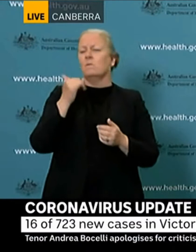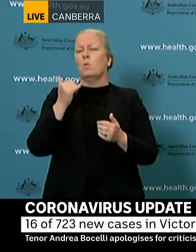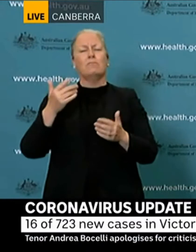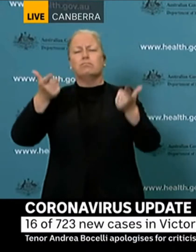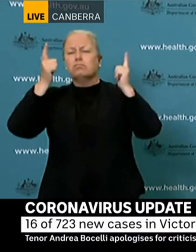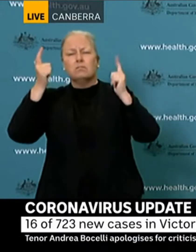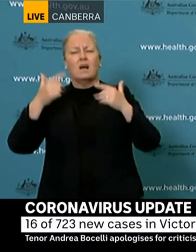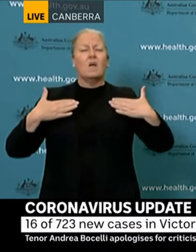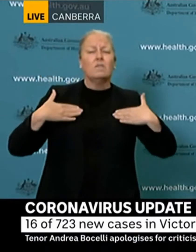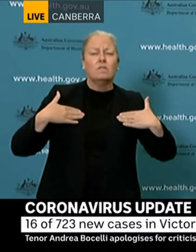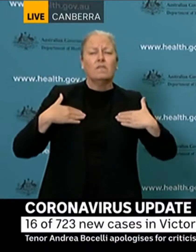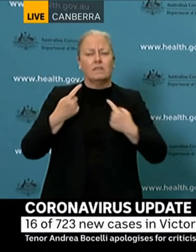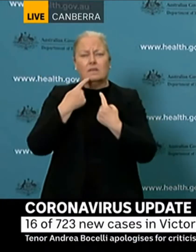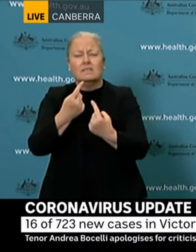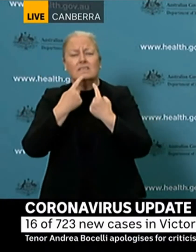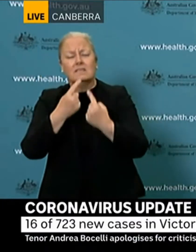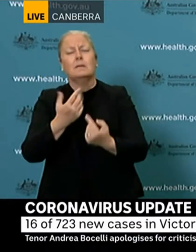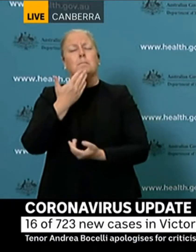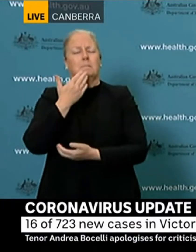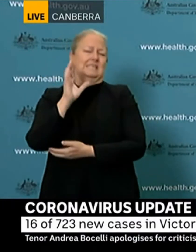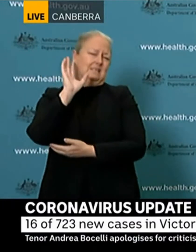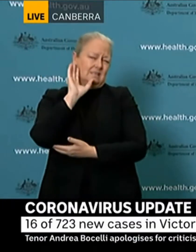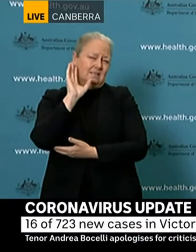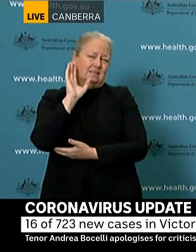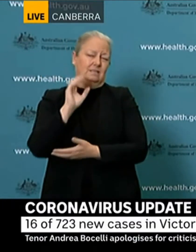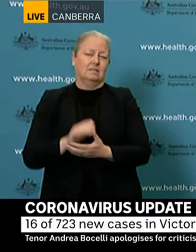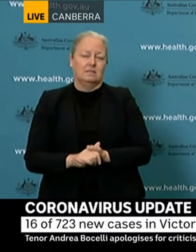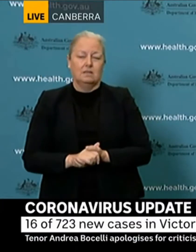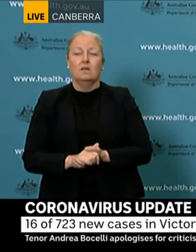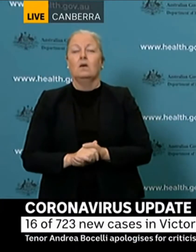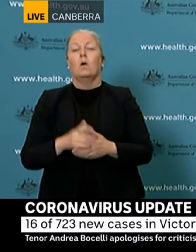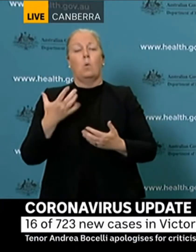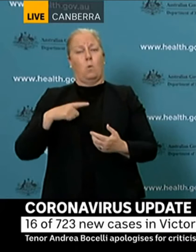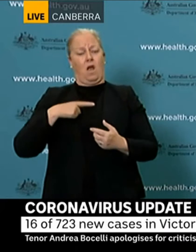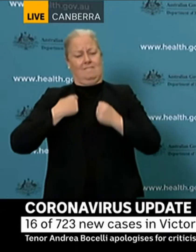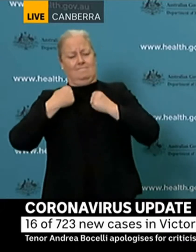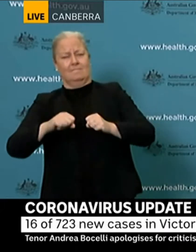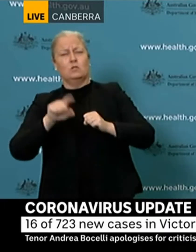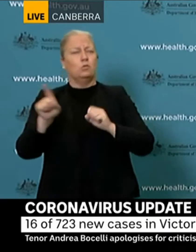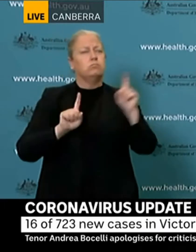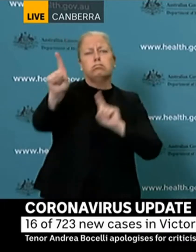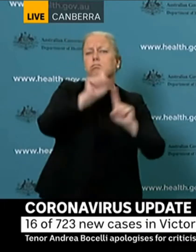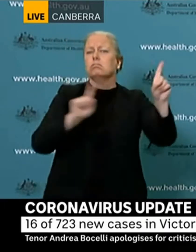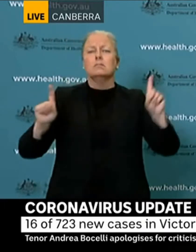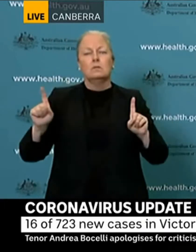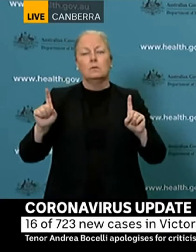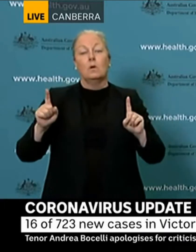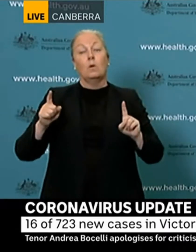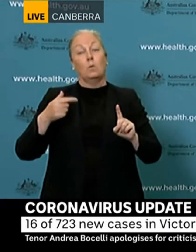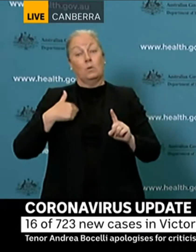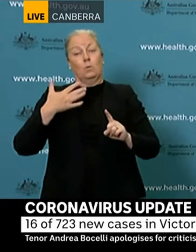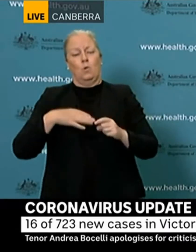authorities very clearly and carefully. Those messages about mobility restrictions are there to protect the health of all of